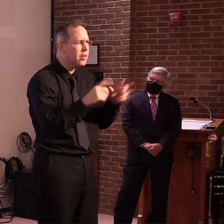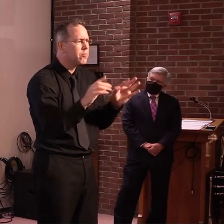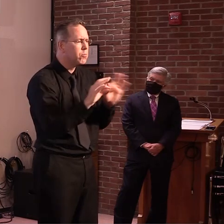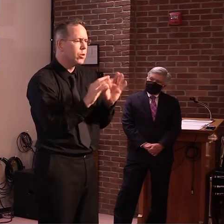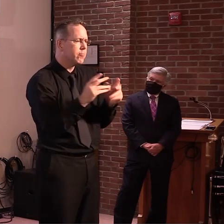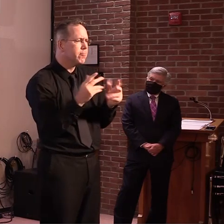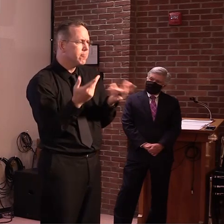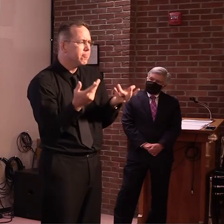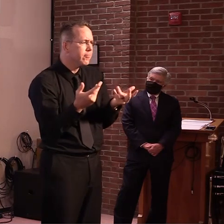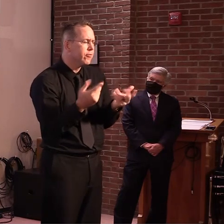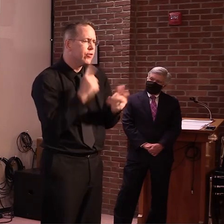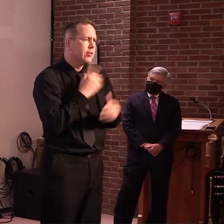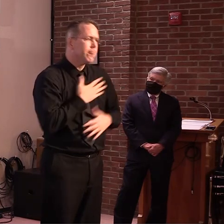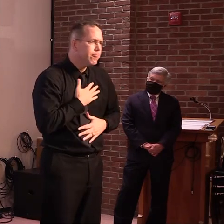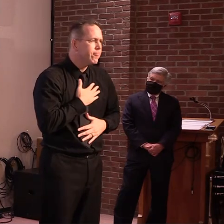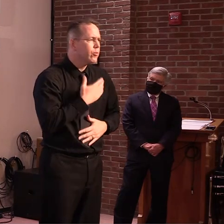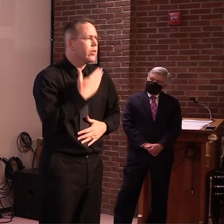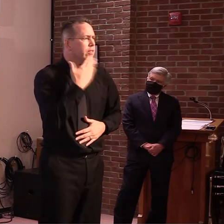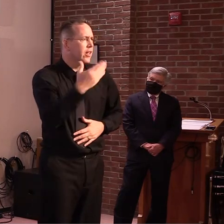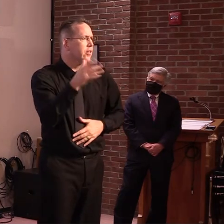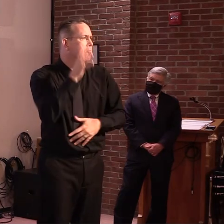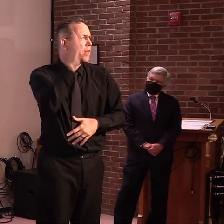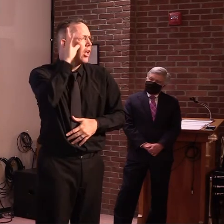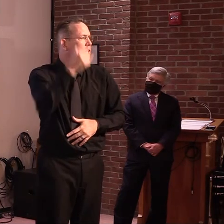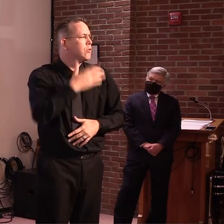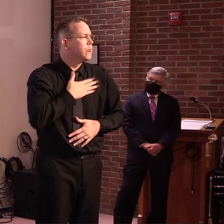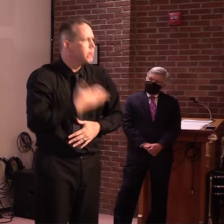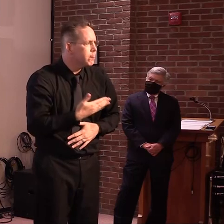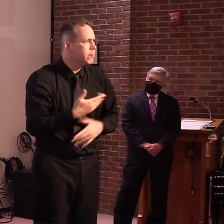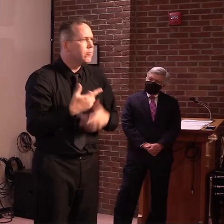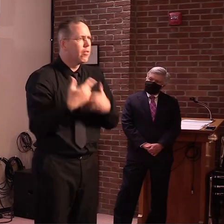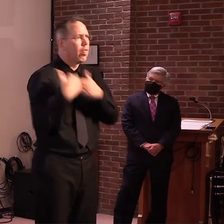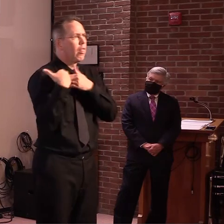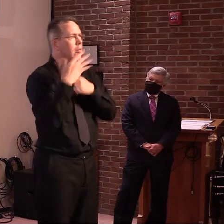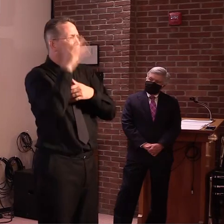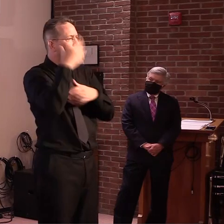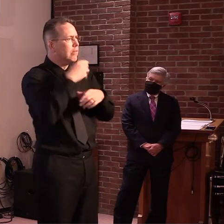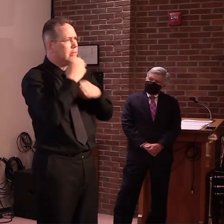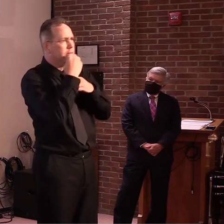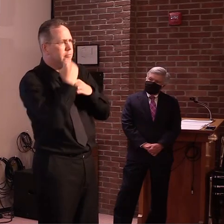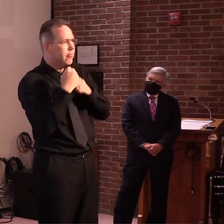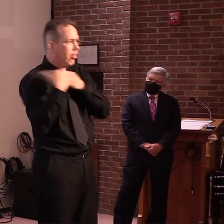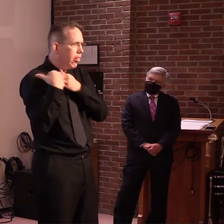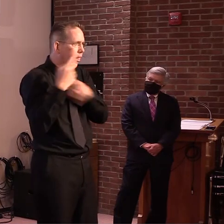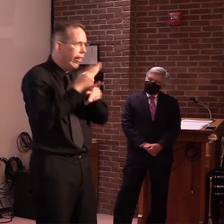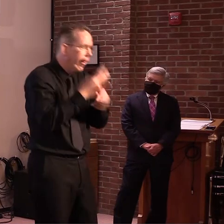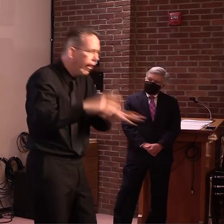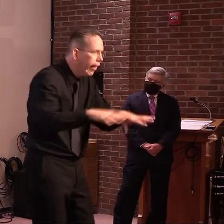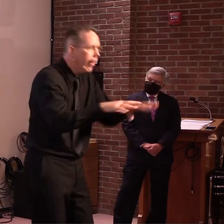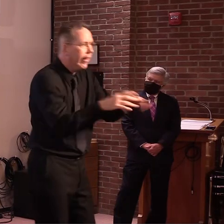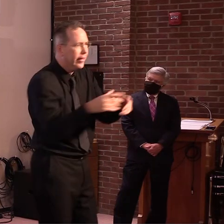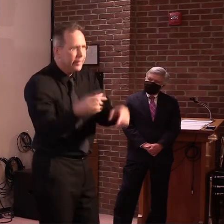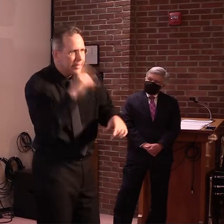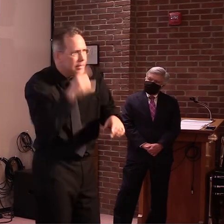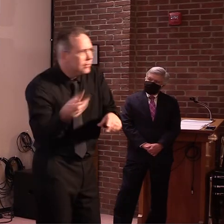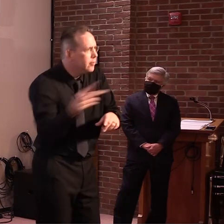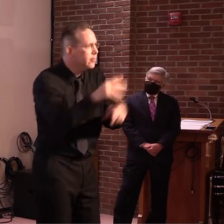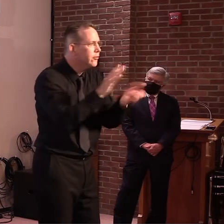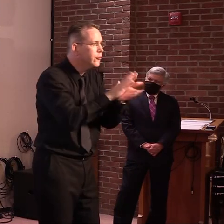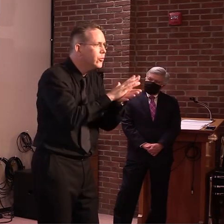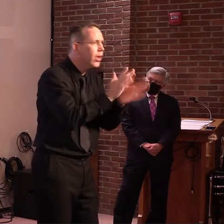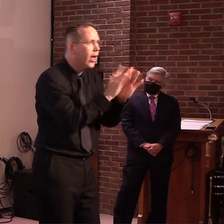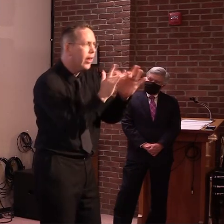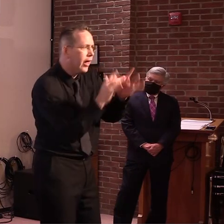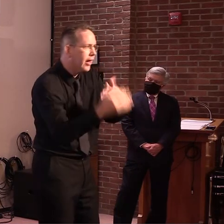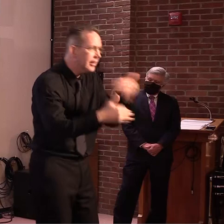time of continuity of learning. But I feel increasingly confident that we're going to be able to open school for in-person instruction and that we have